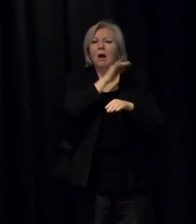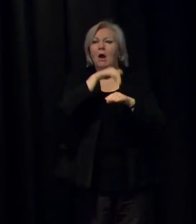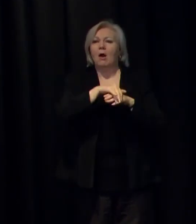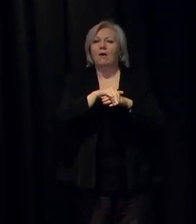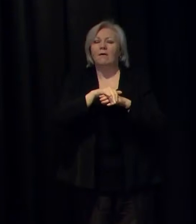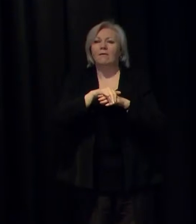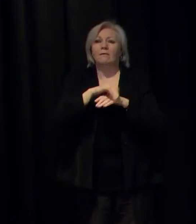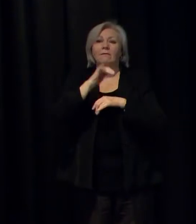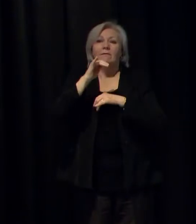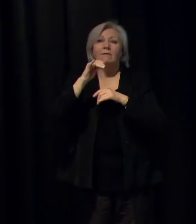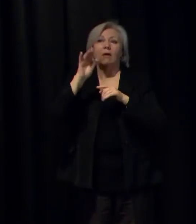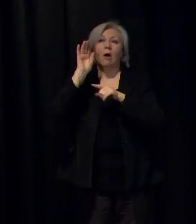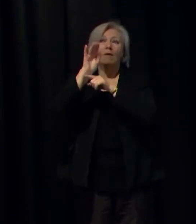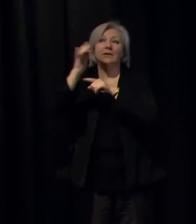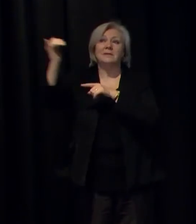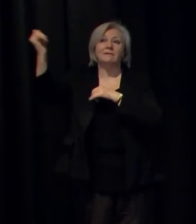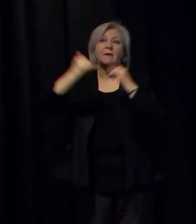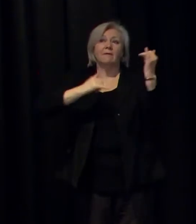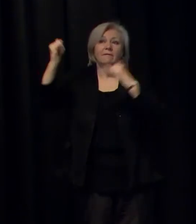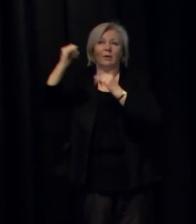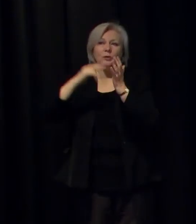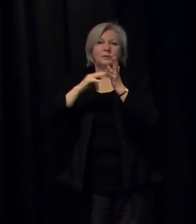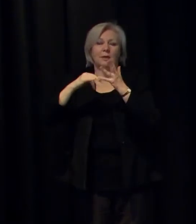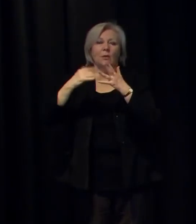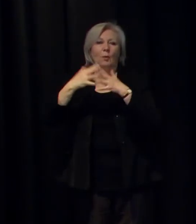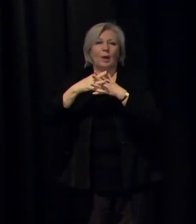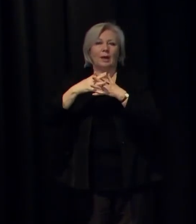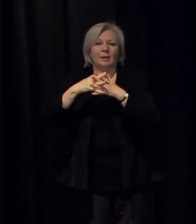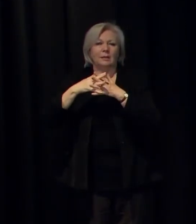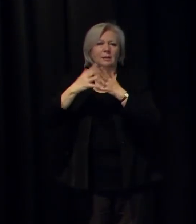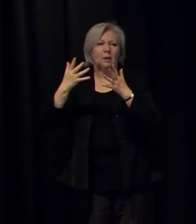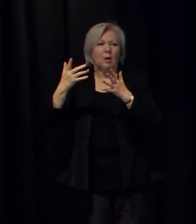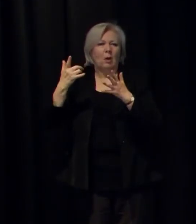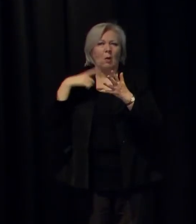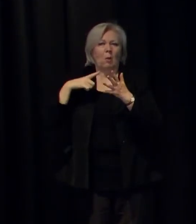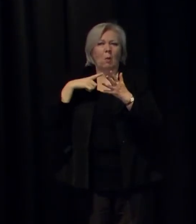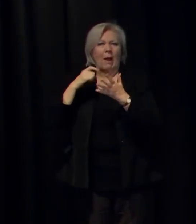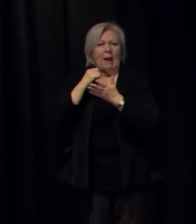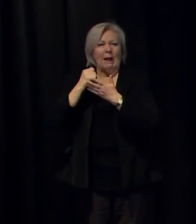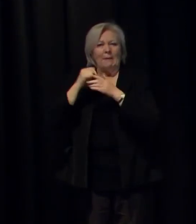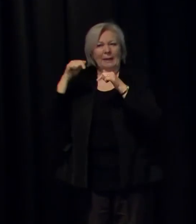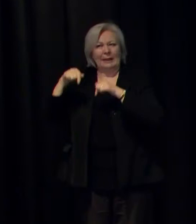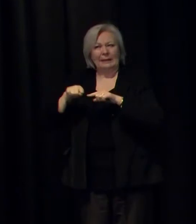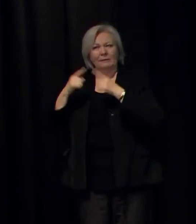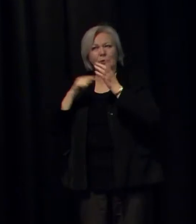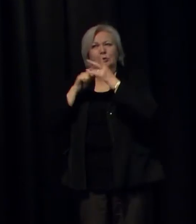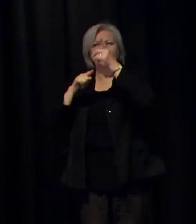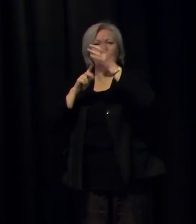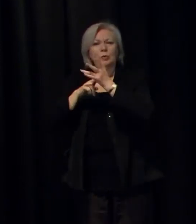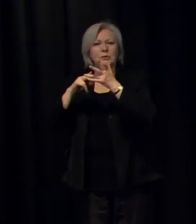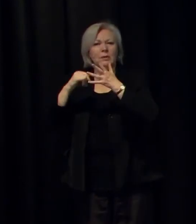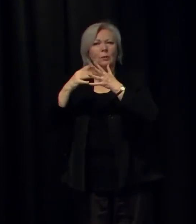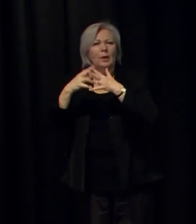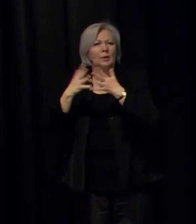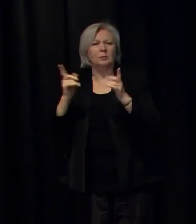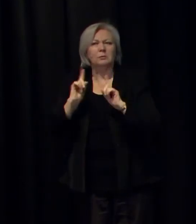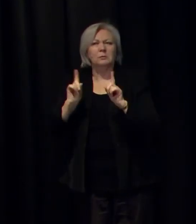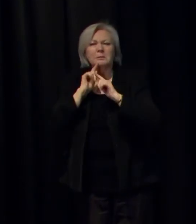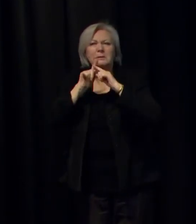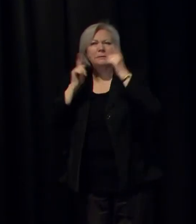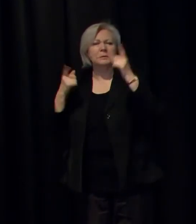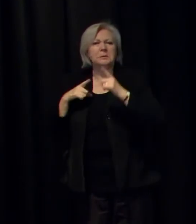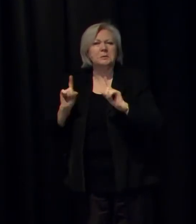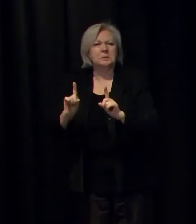New South Wales before we hit the 80% double dosed mark, how come there's no mention on here about how, I guess, international arrivals will work into our